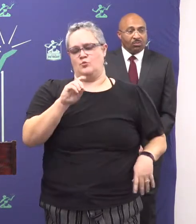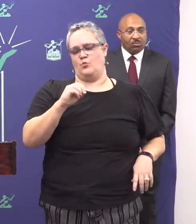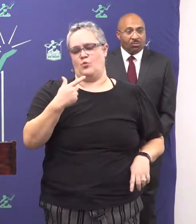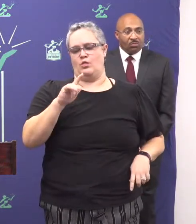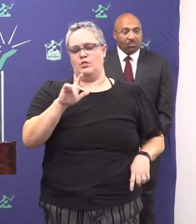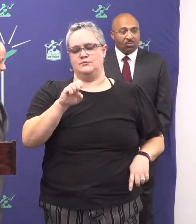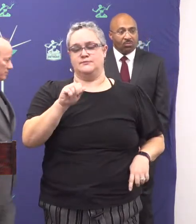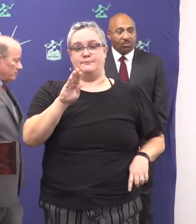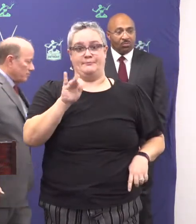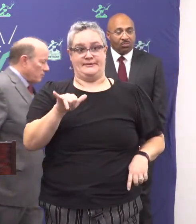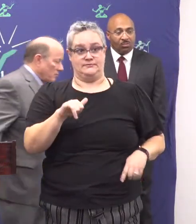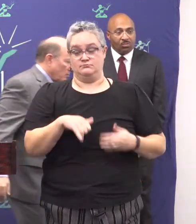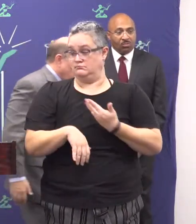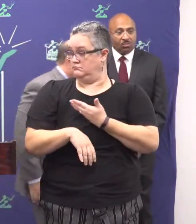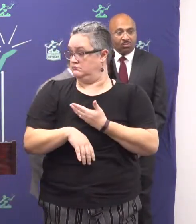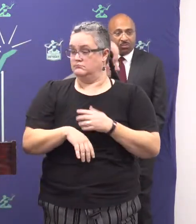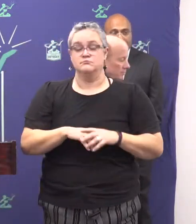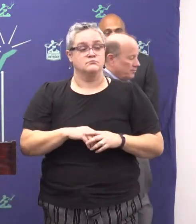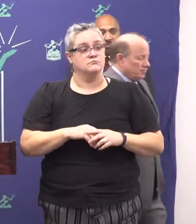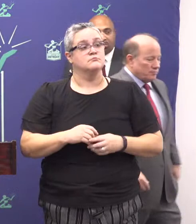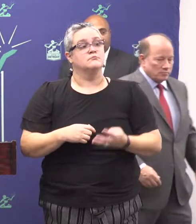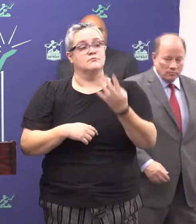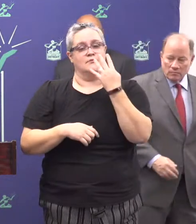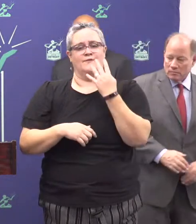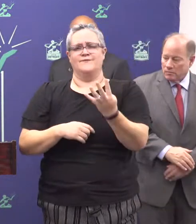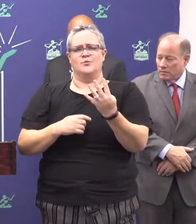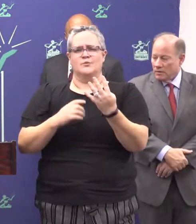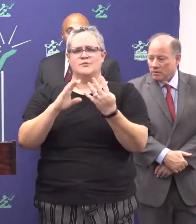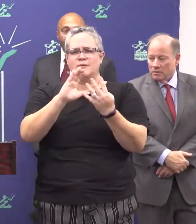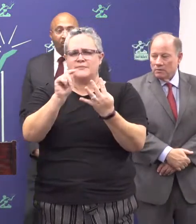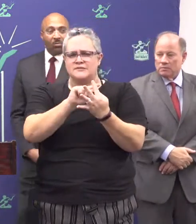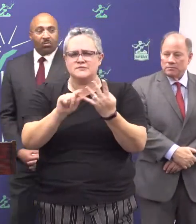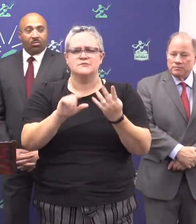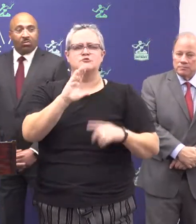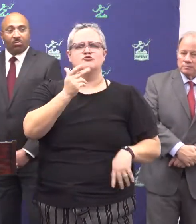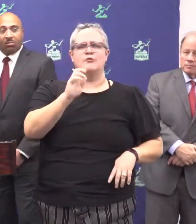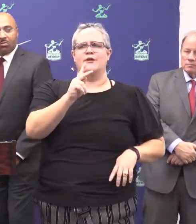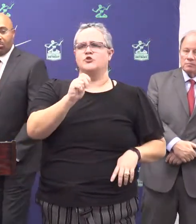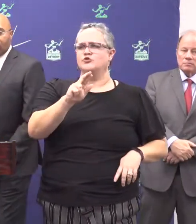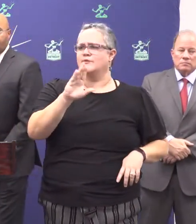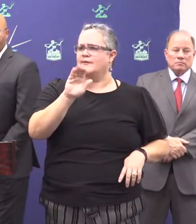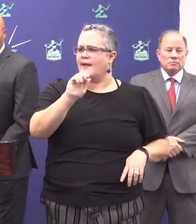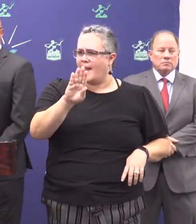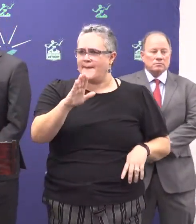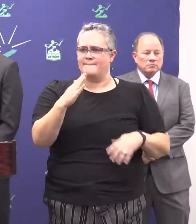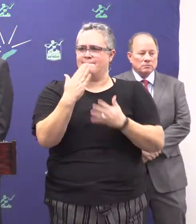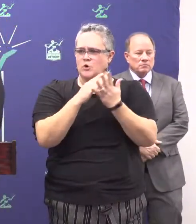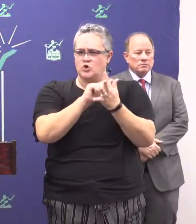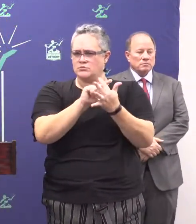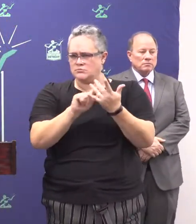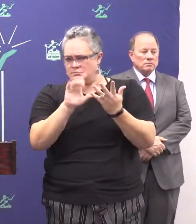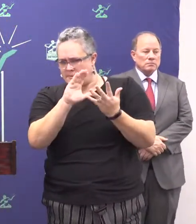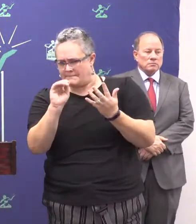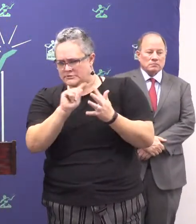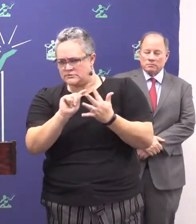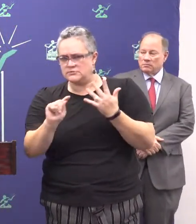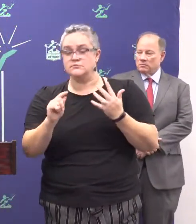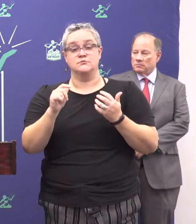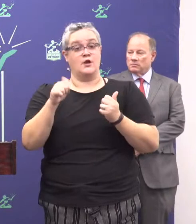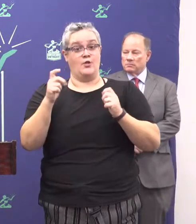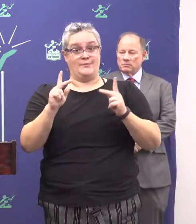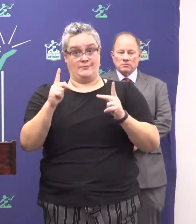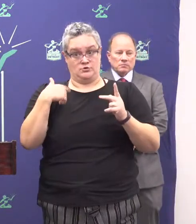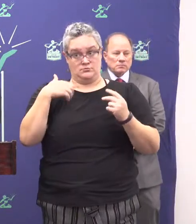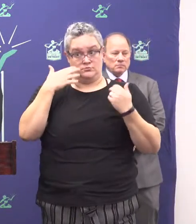regarding these four transit operators, I mean, we're talking about Shekhar Cab being part of the mix. I think for a lot of people, maybe they're not aware